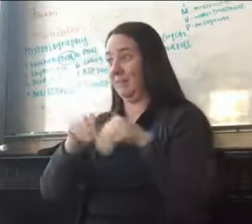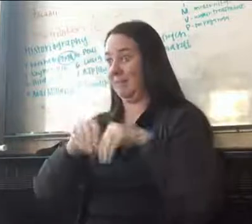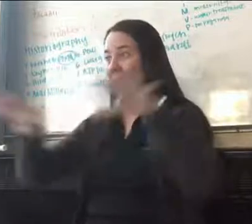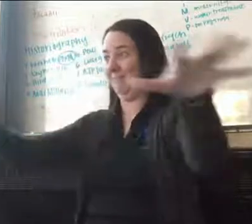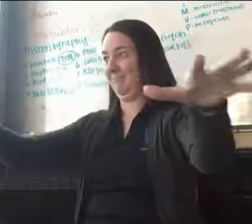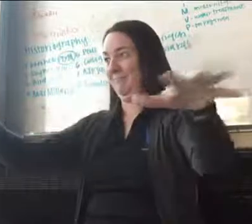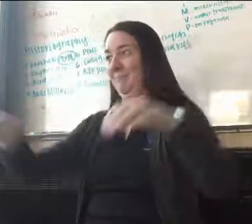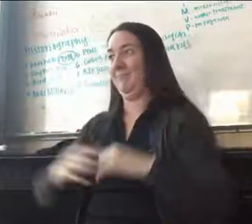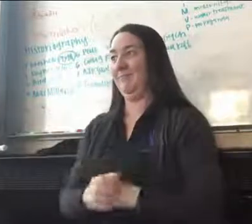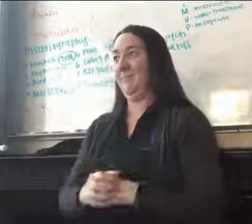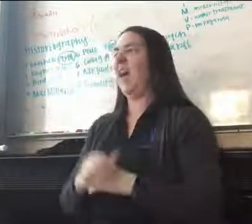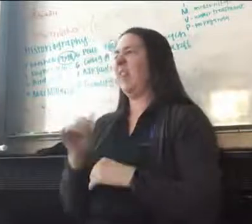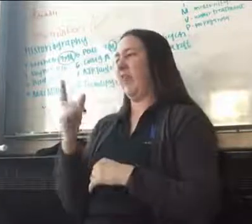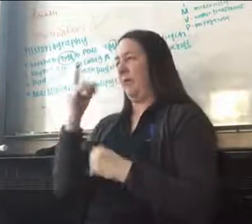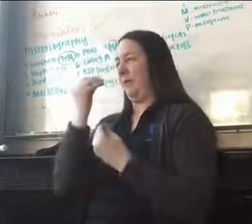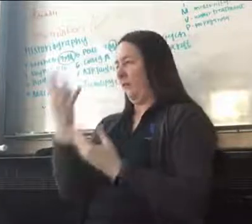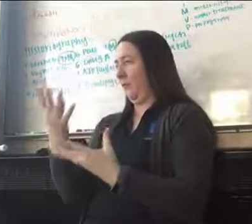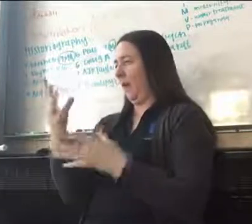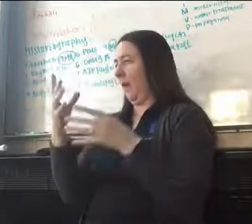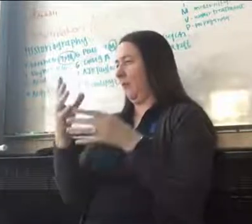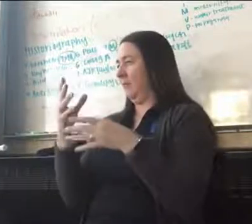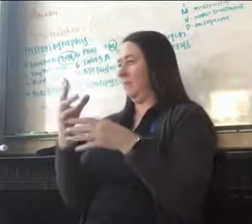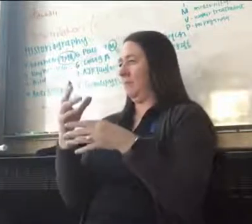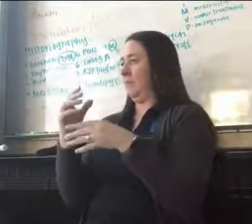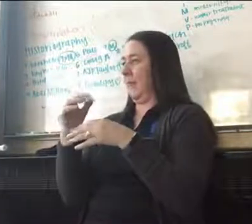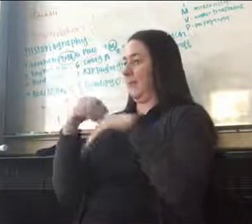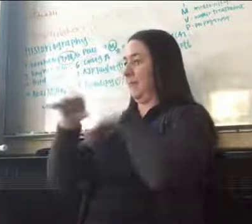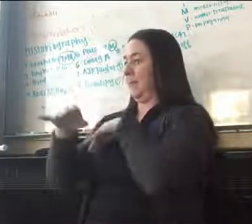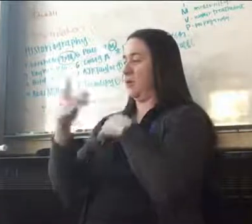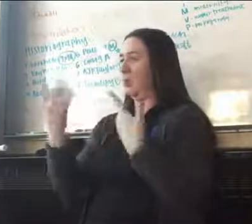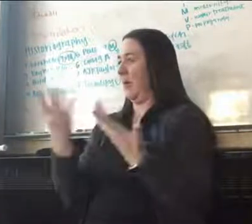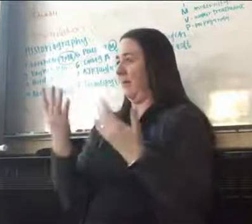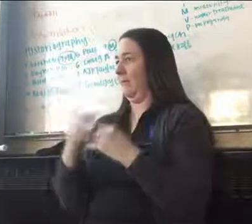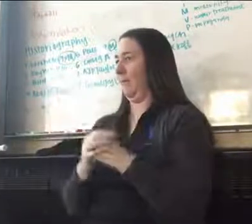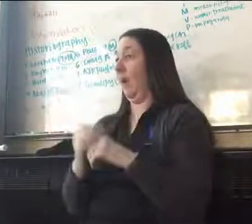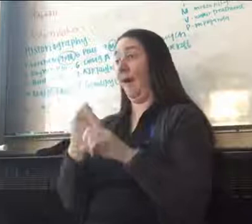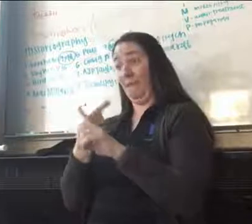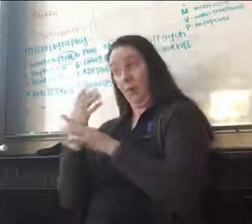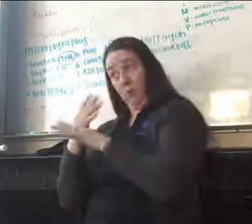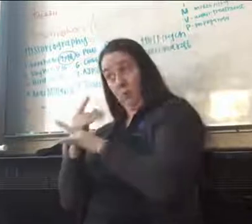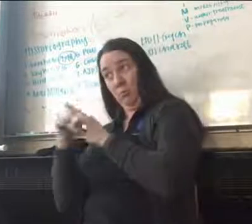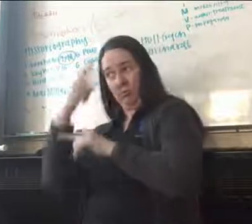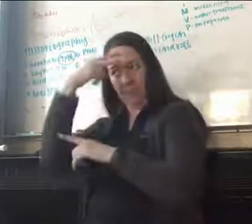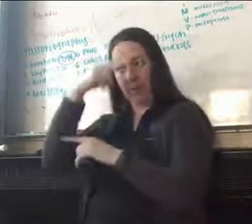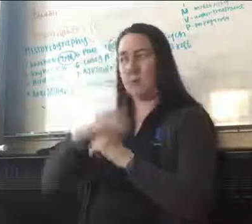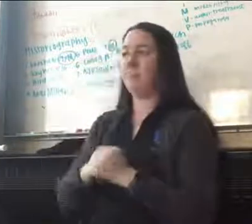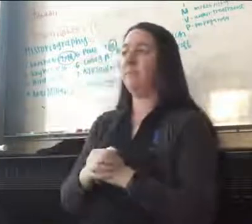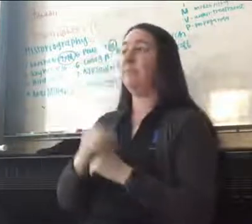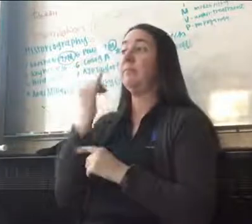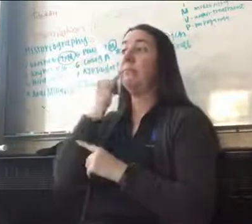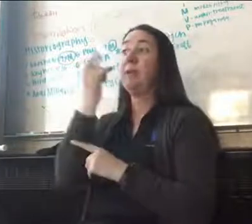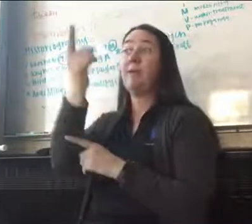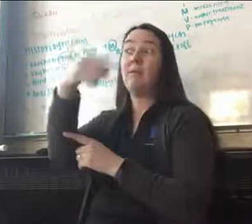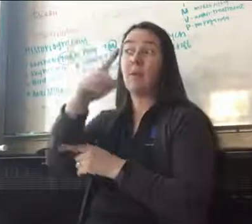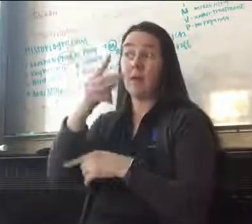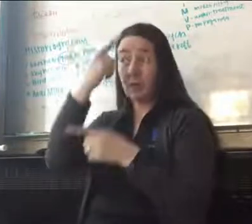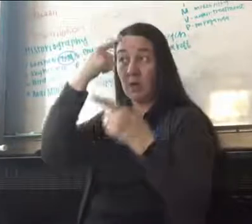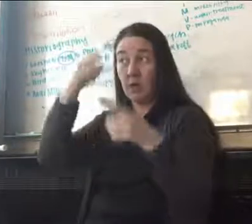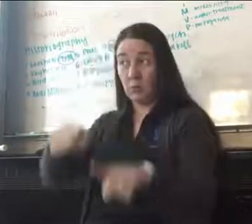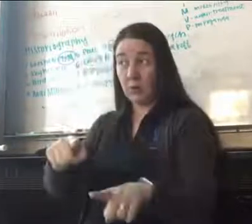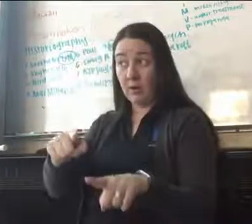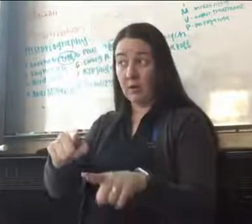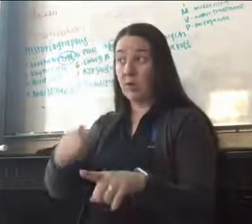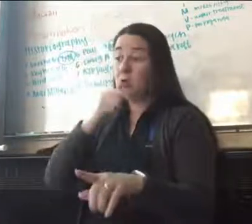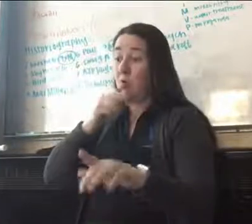And here's basically what the note says. The note says, from Germany to Mexico, if you agree to allow us